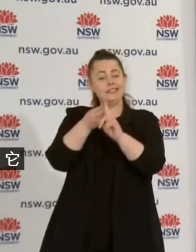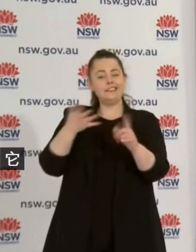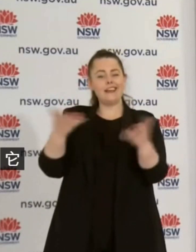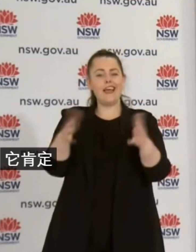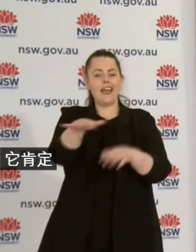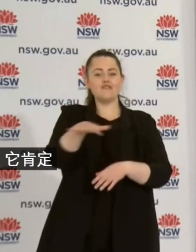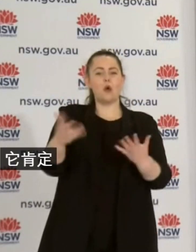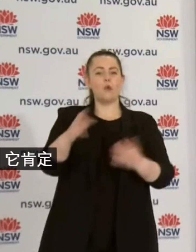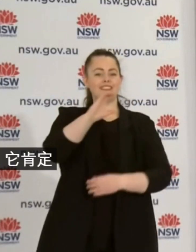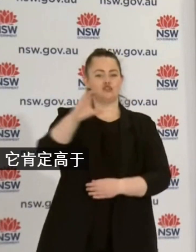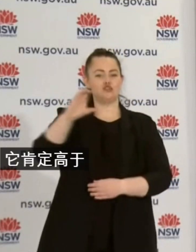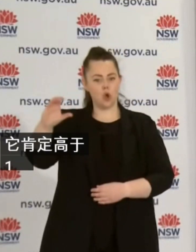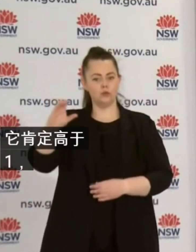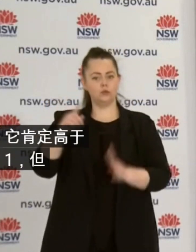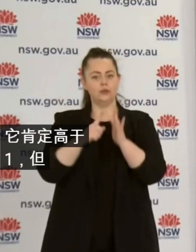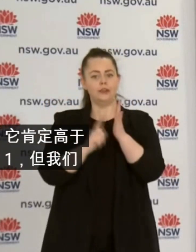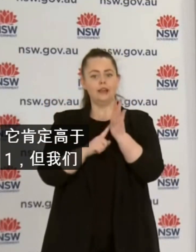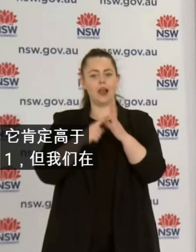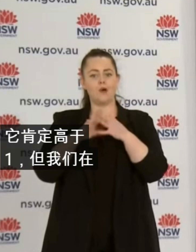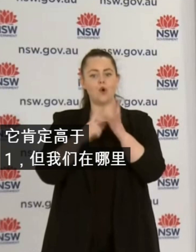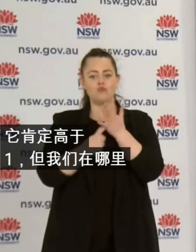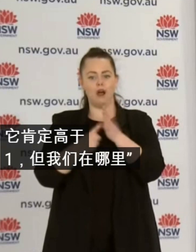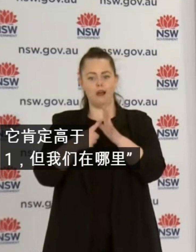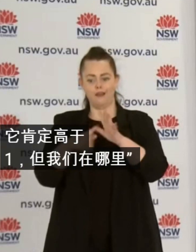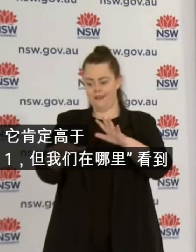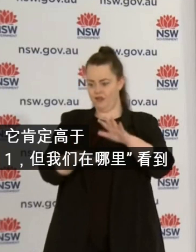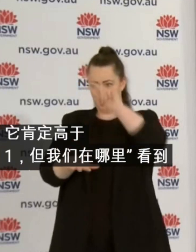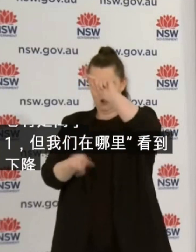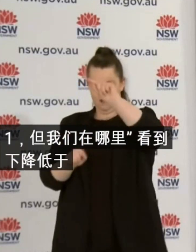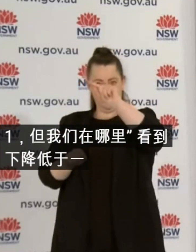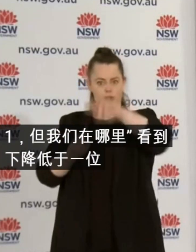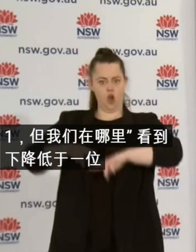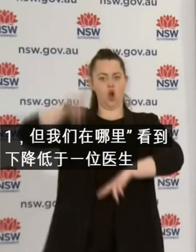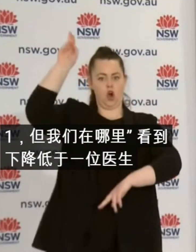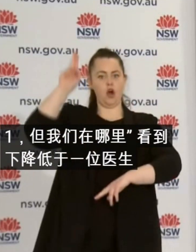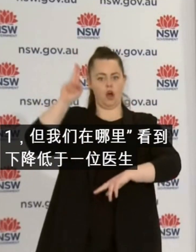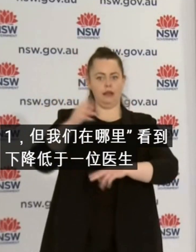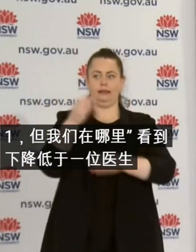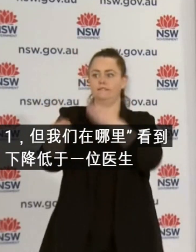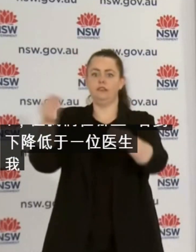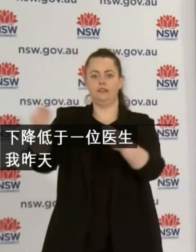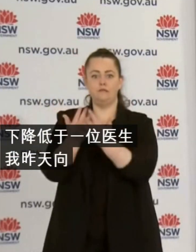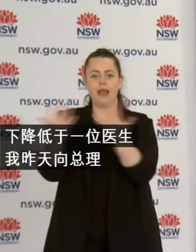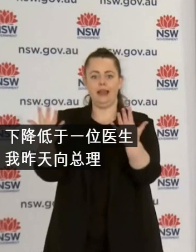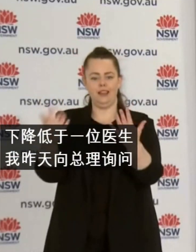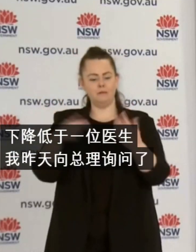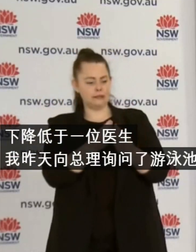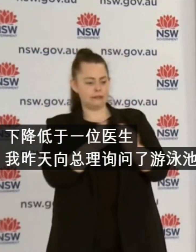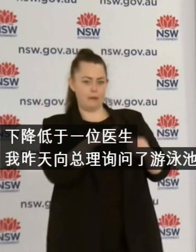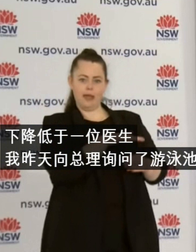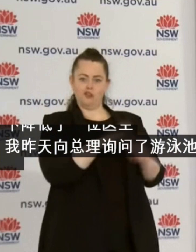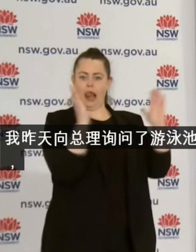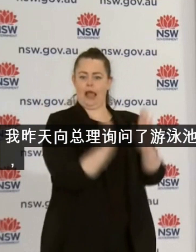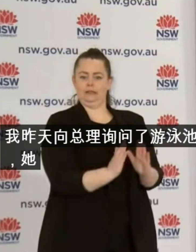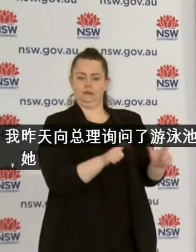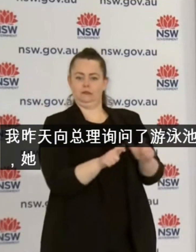several days ago, it was certainly above 1, but where we're seeing a decline, it falls below 1. Dr. McAnulty, I asked the Premier about